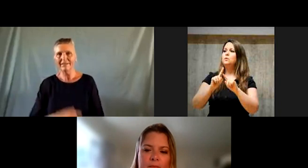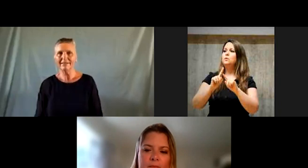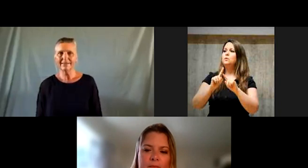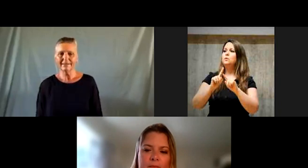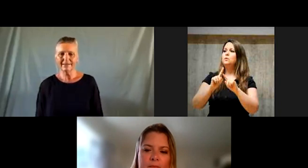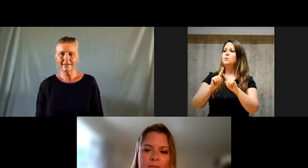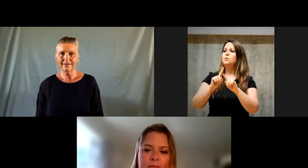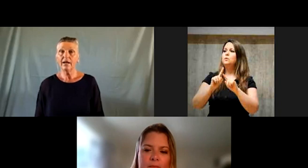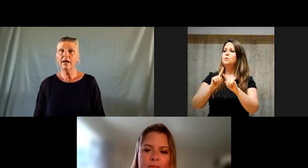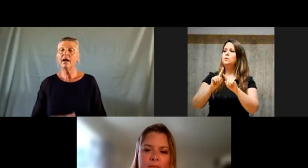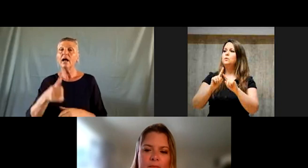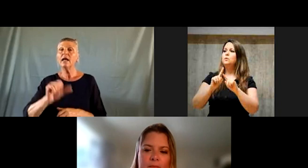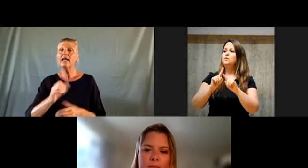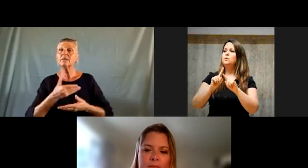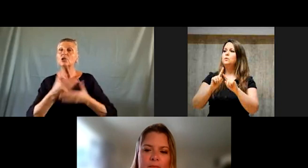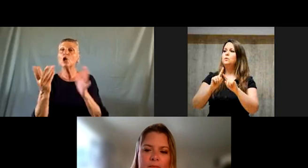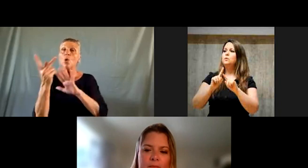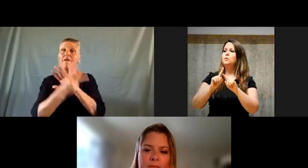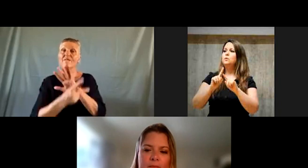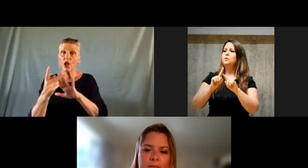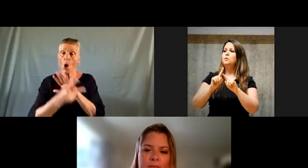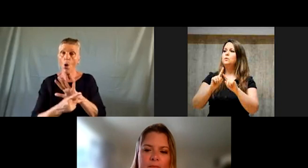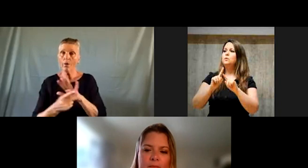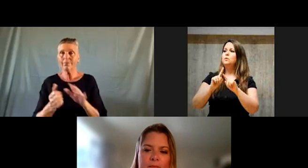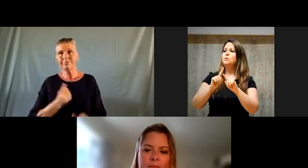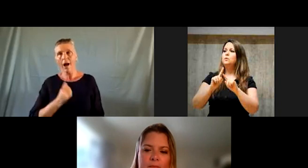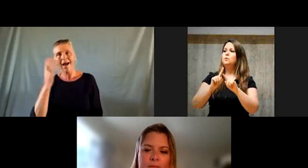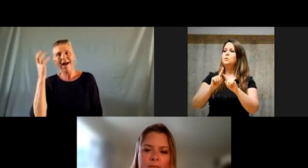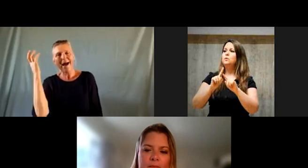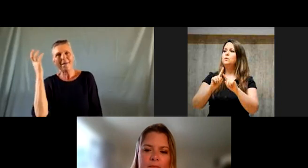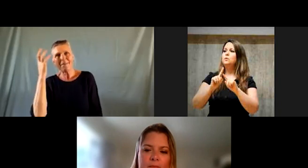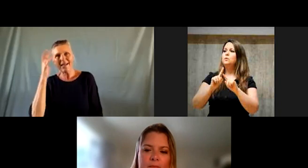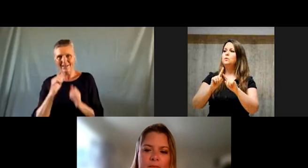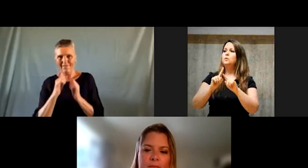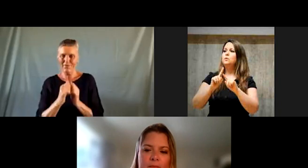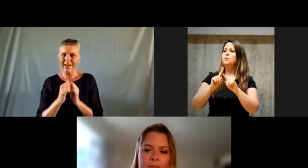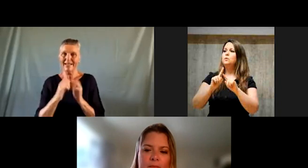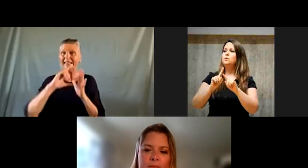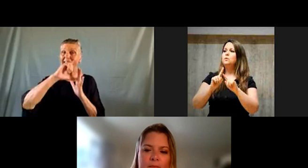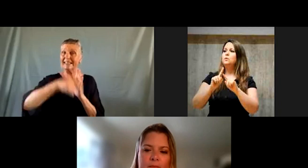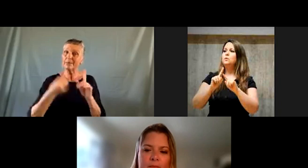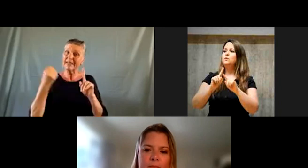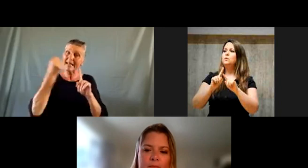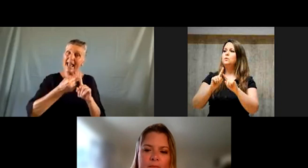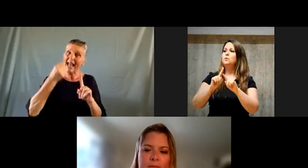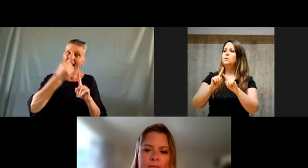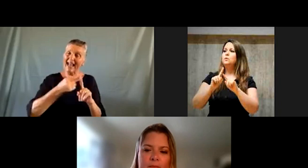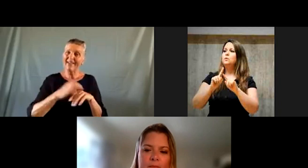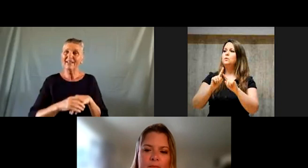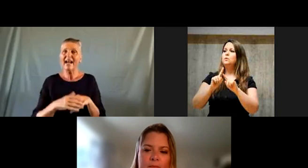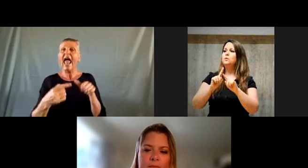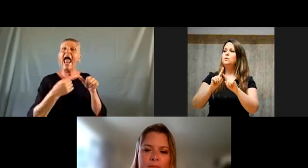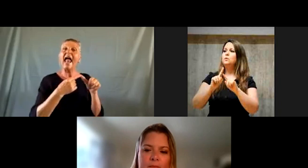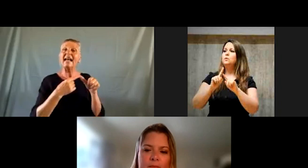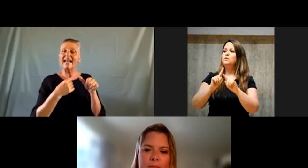We're gonna play a video from my amazing friend, the disability advocate, Anya Costello. She is in